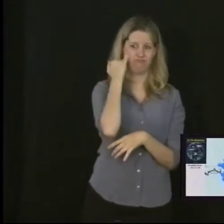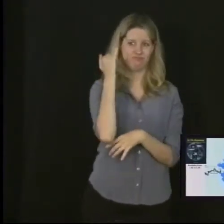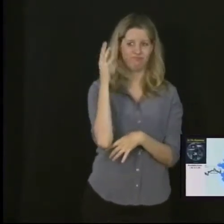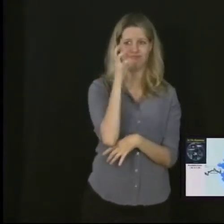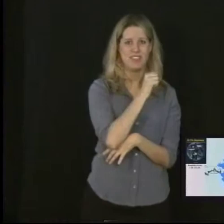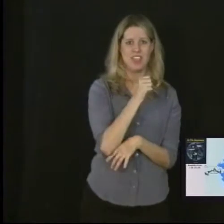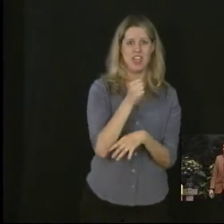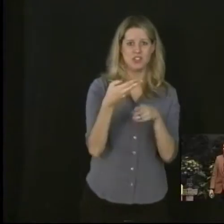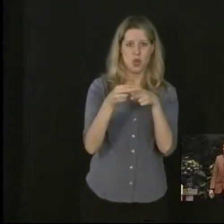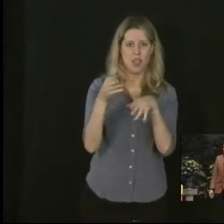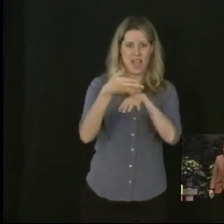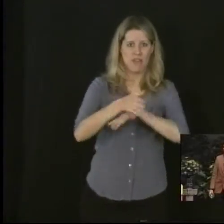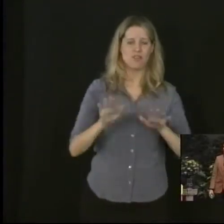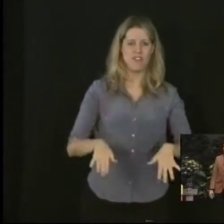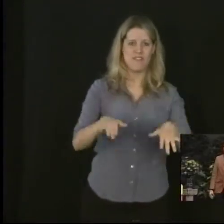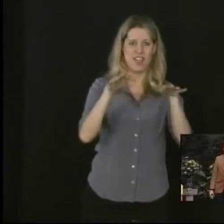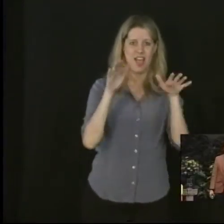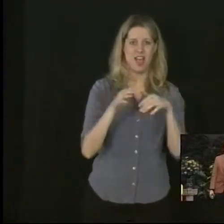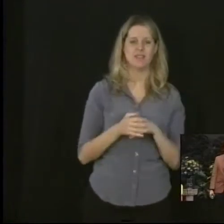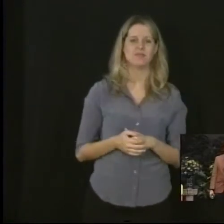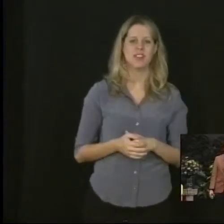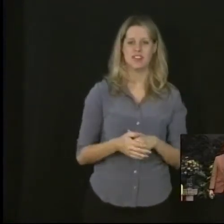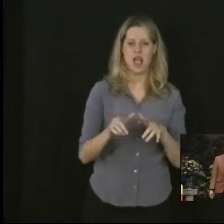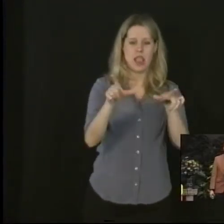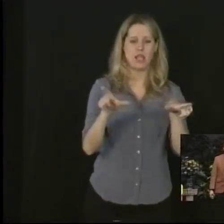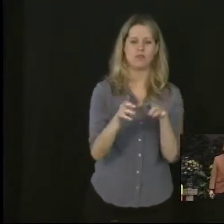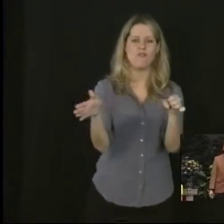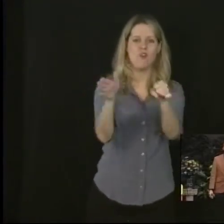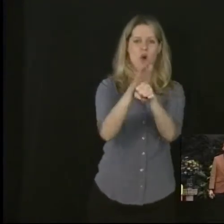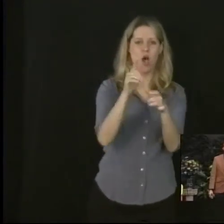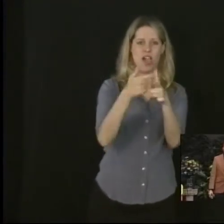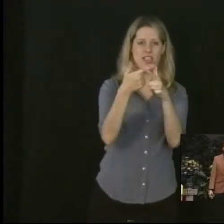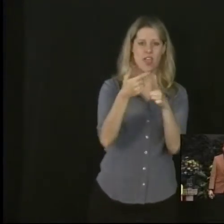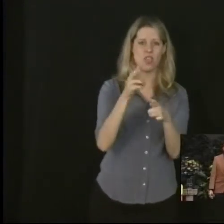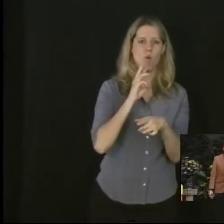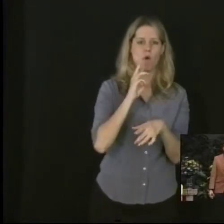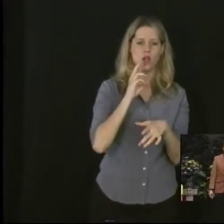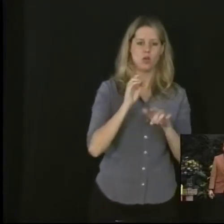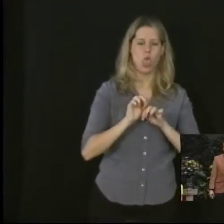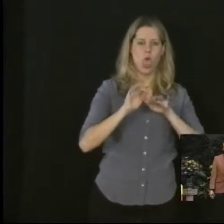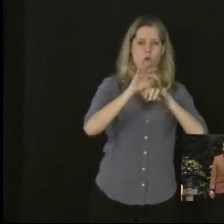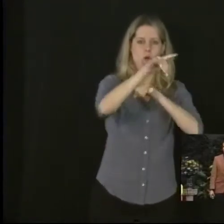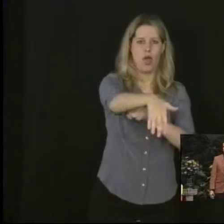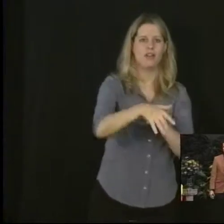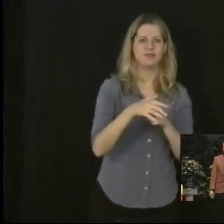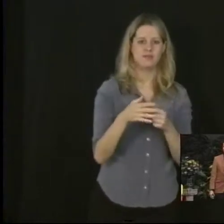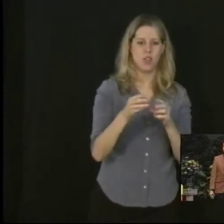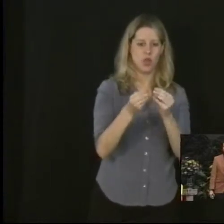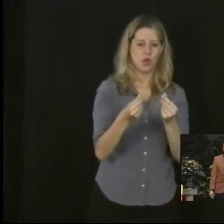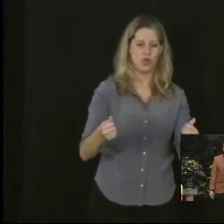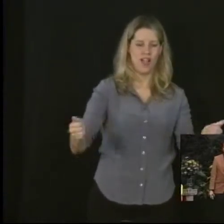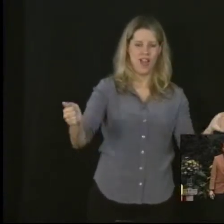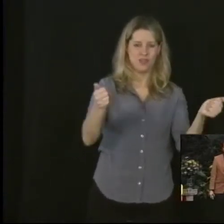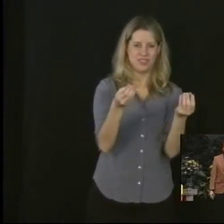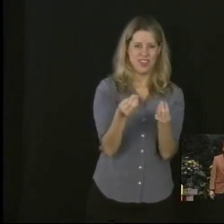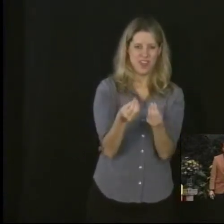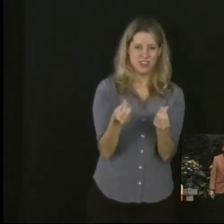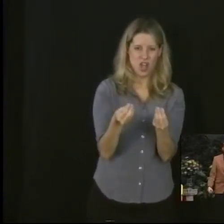hundred years later, the ice caps melted or something, and the lakes got too full, and the water went over the top, while the ground was still relatively